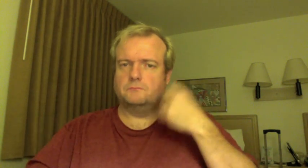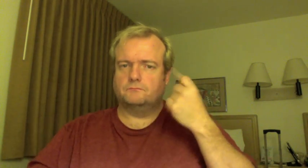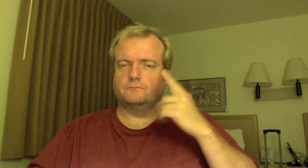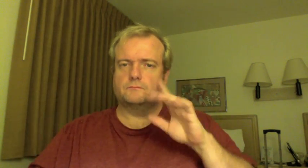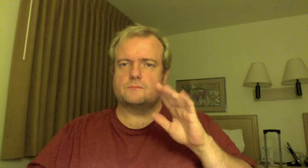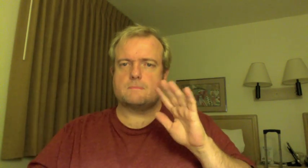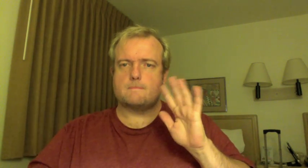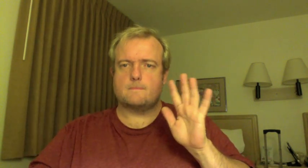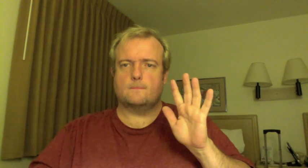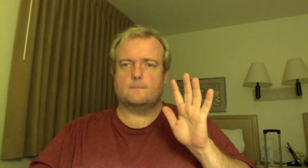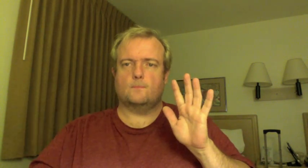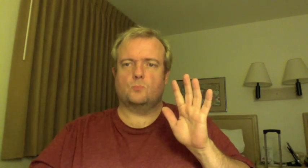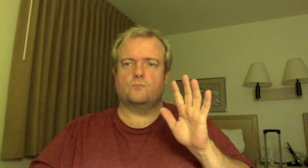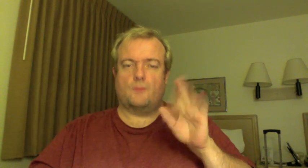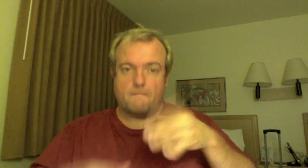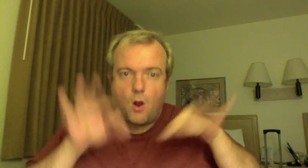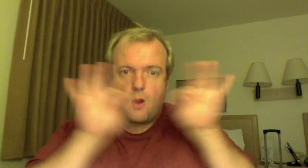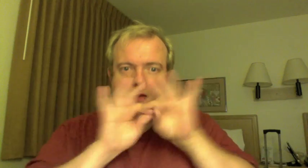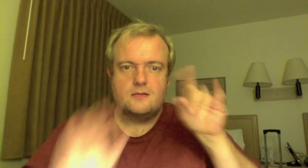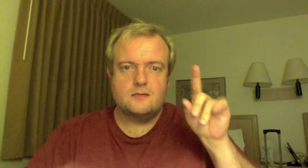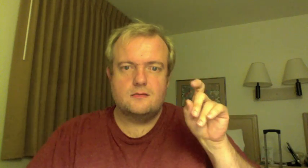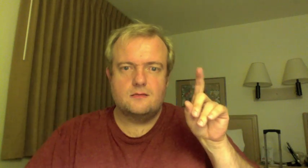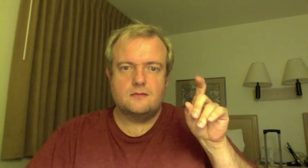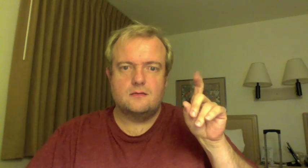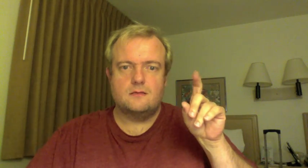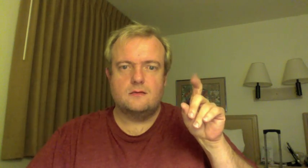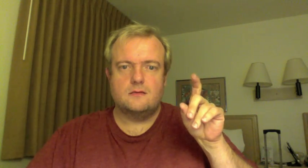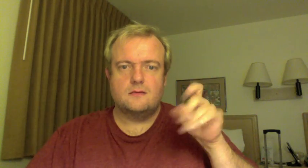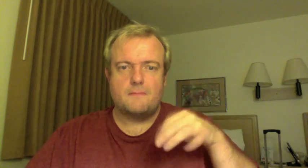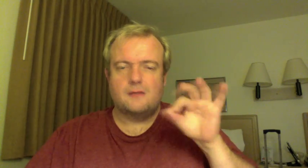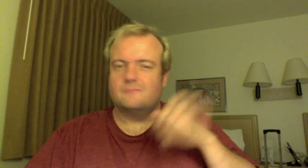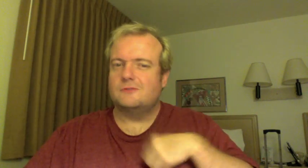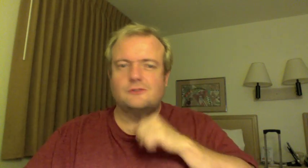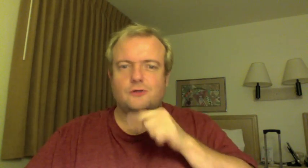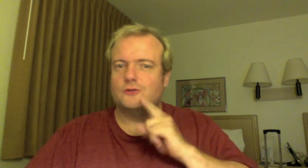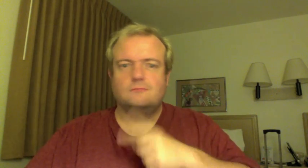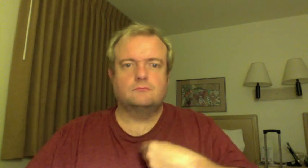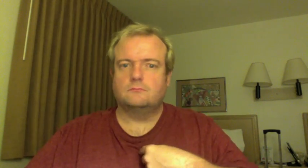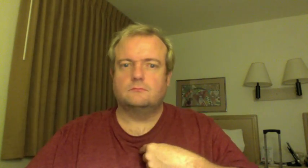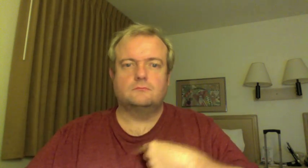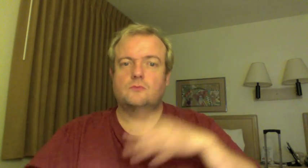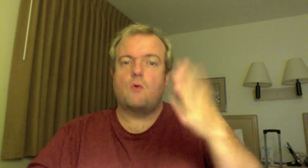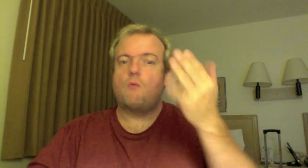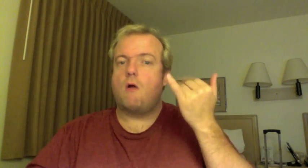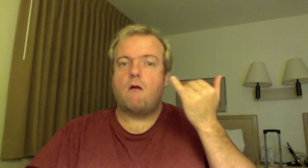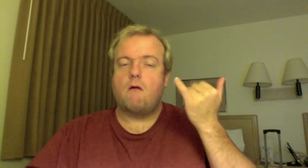named one of America's lost treasures? New episode Wednesday at 10 on National Geographic.